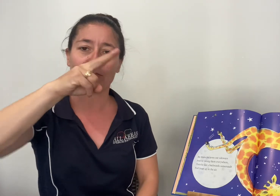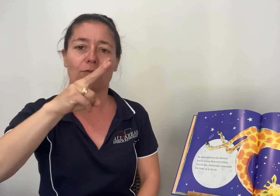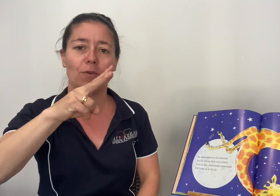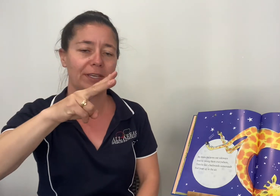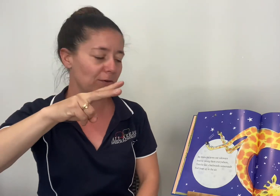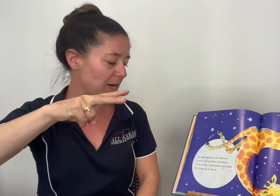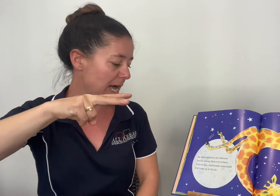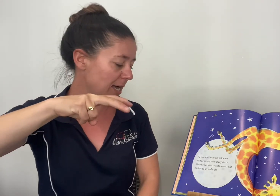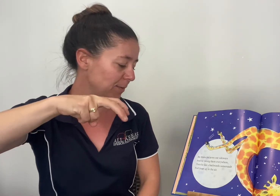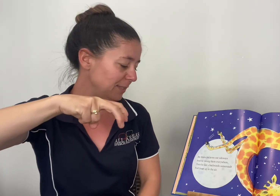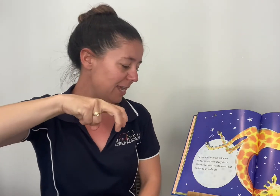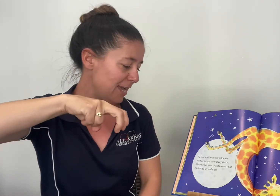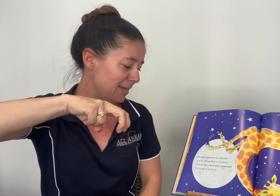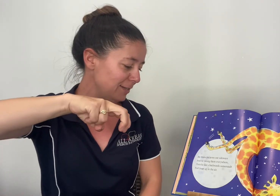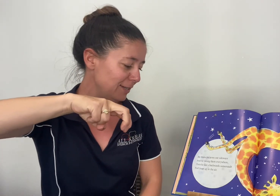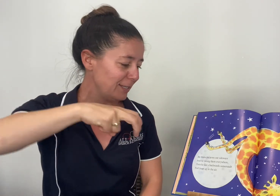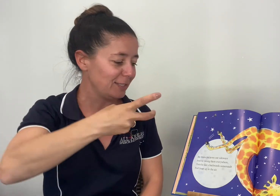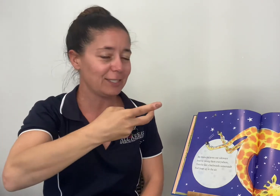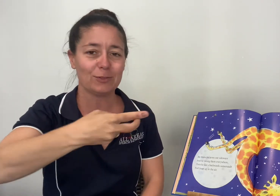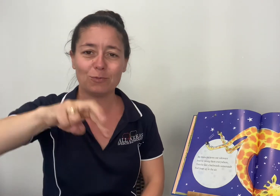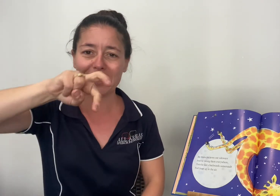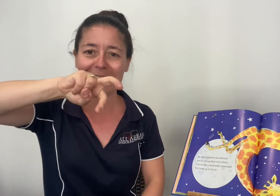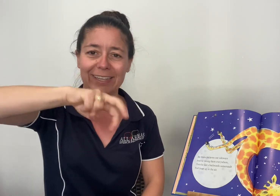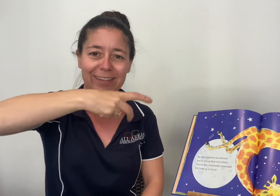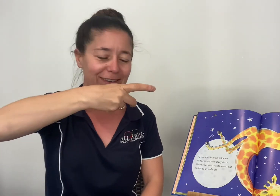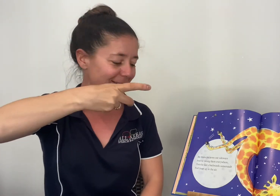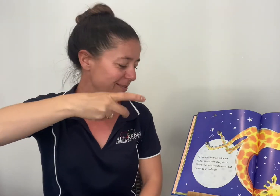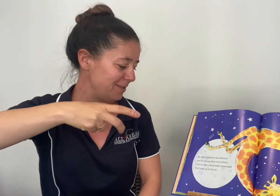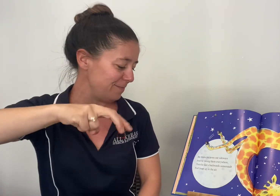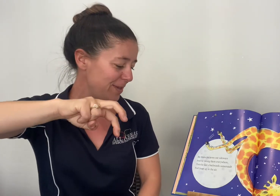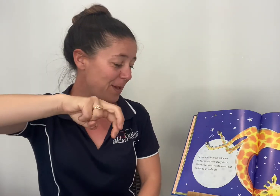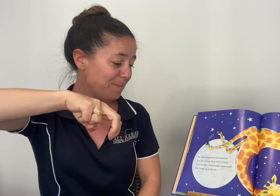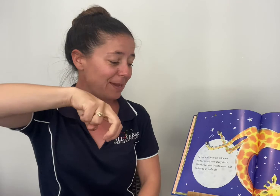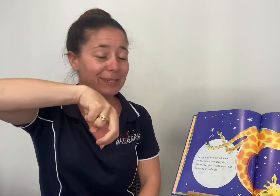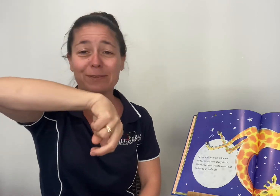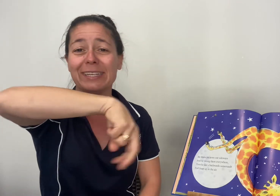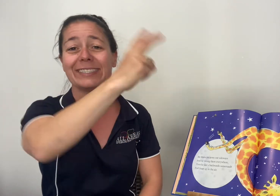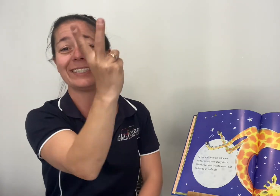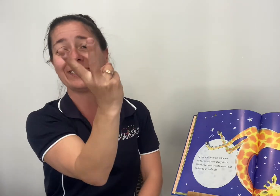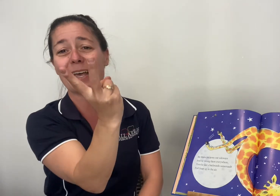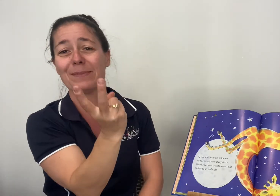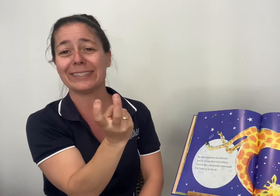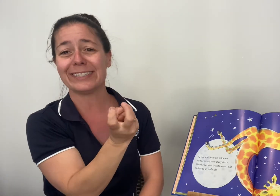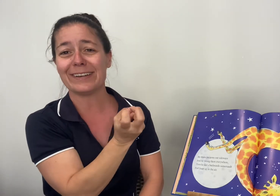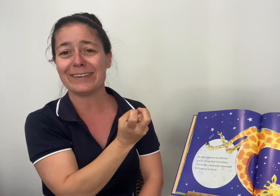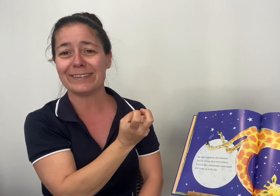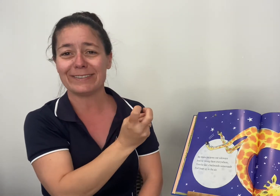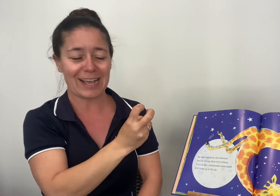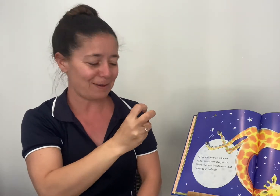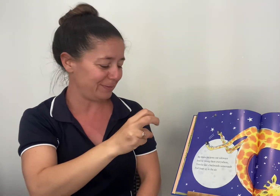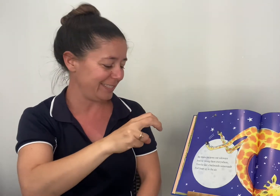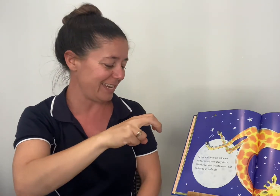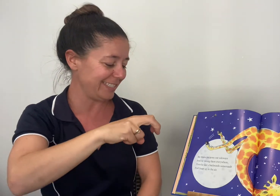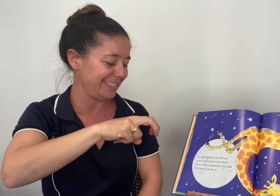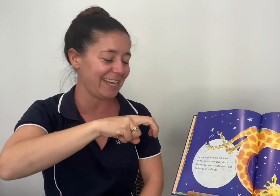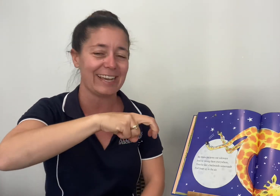throwing your arms out, swinging them, maybe doing a somersault upside